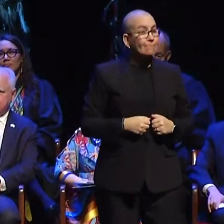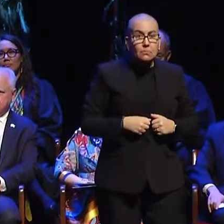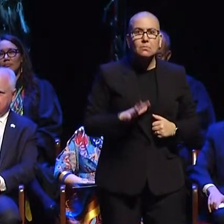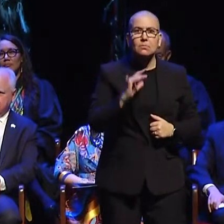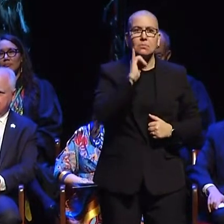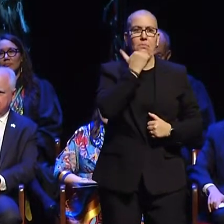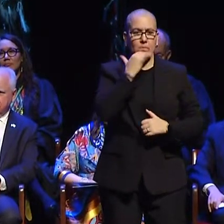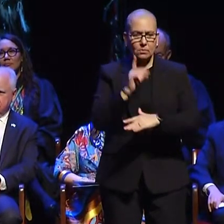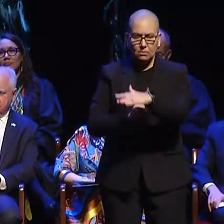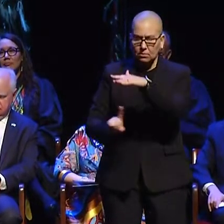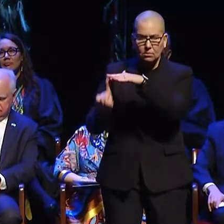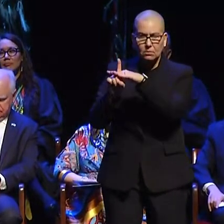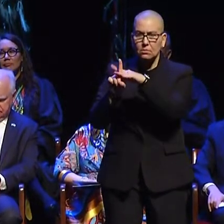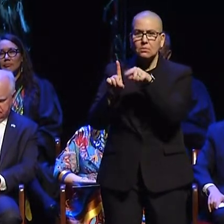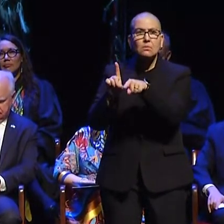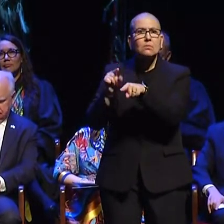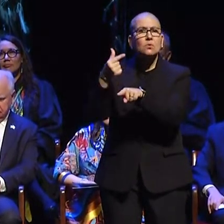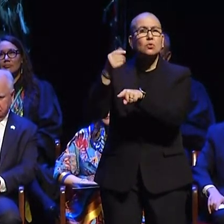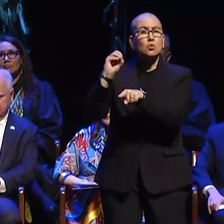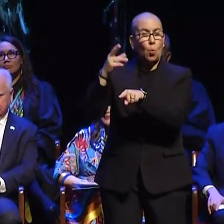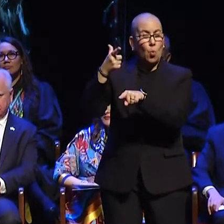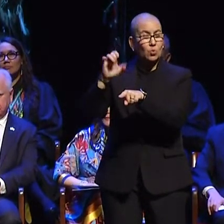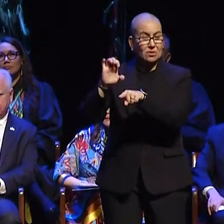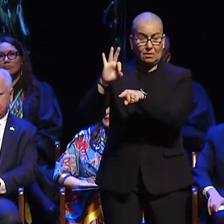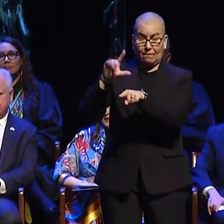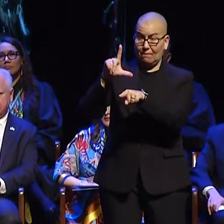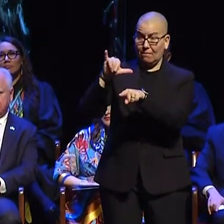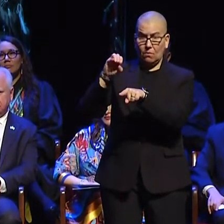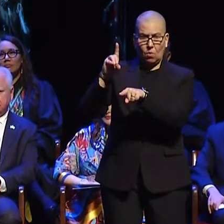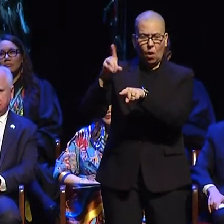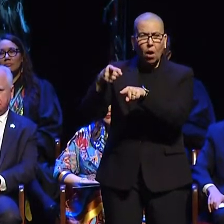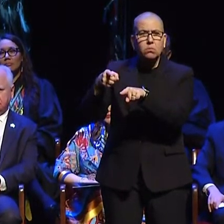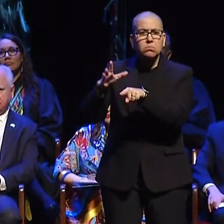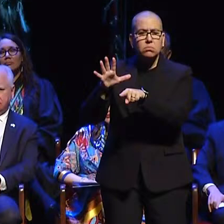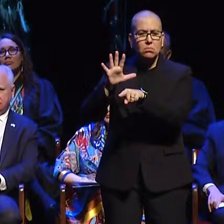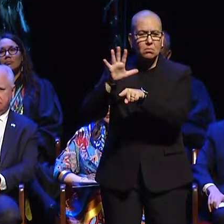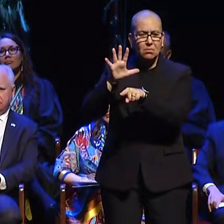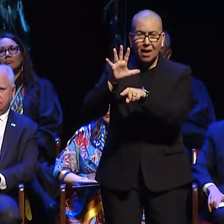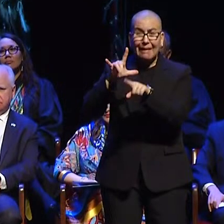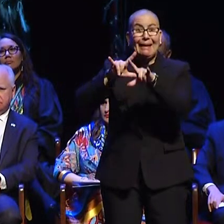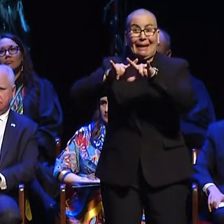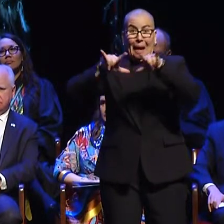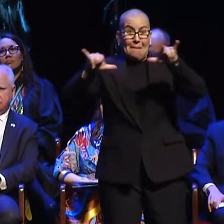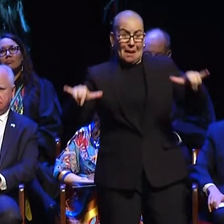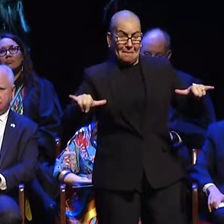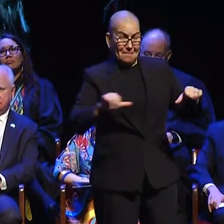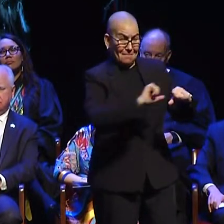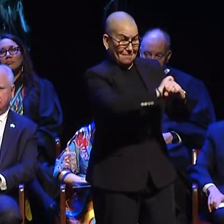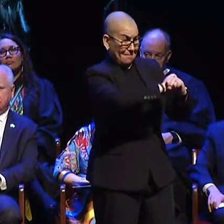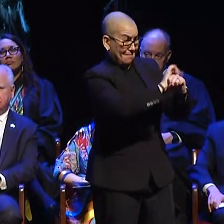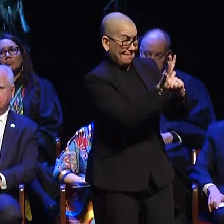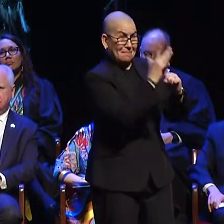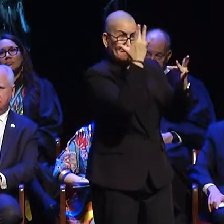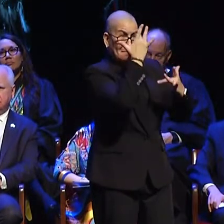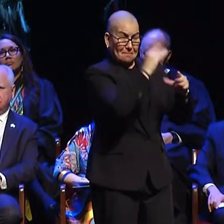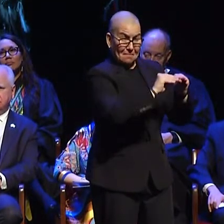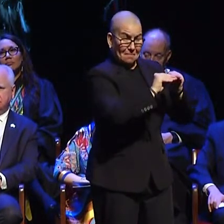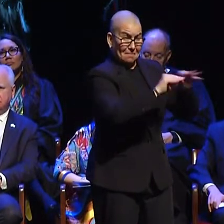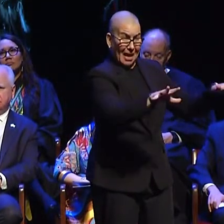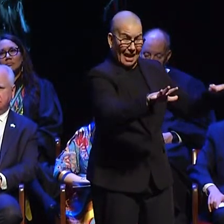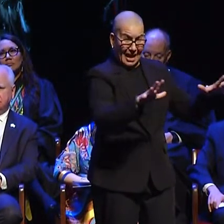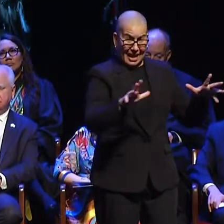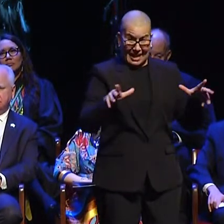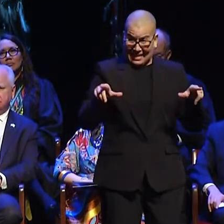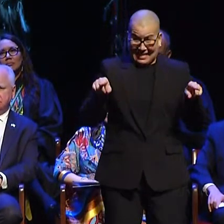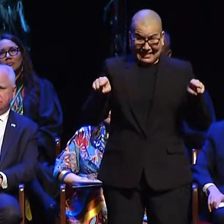did. There was the worst global pandemic in a century. Not since 1917 had we seen what